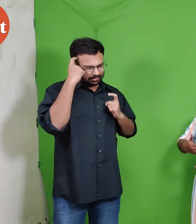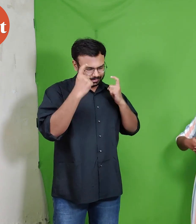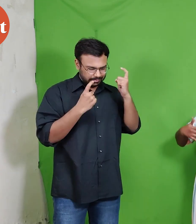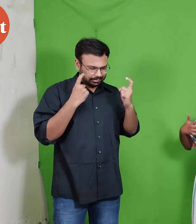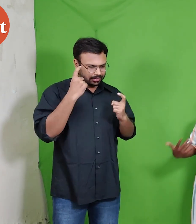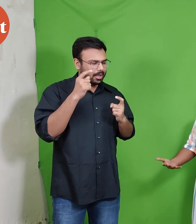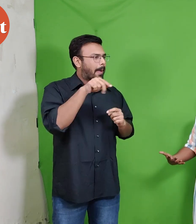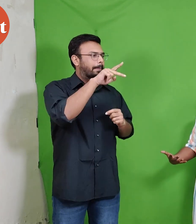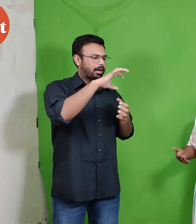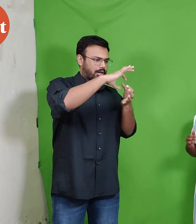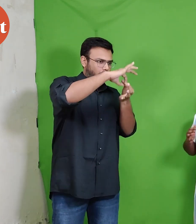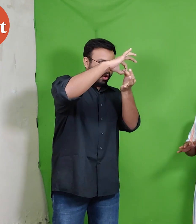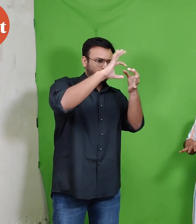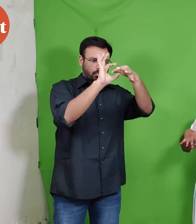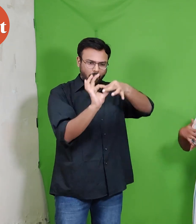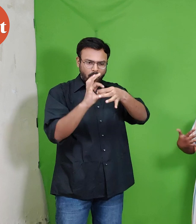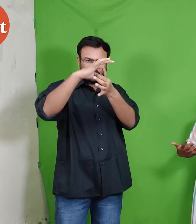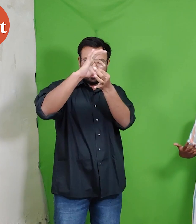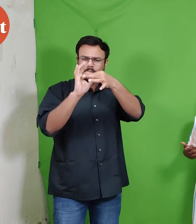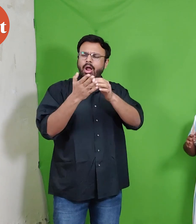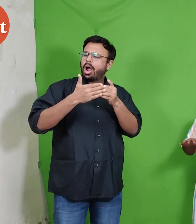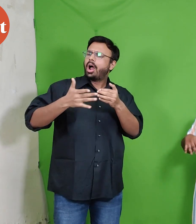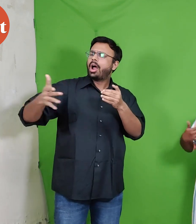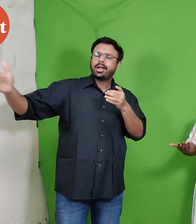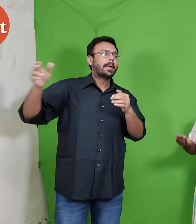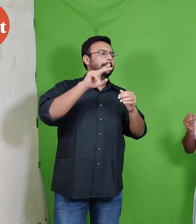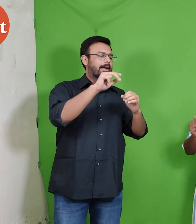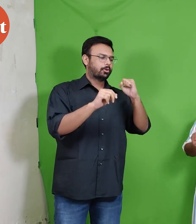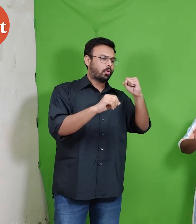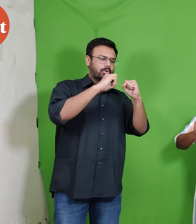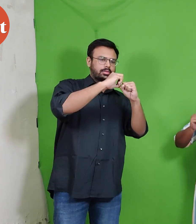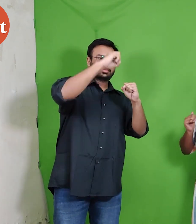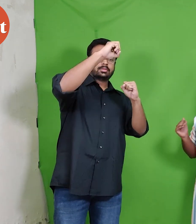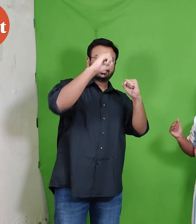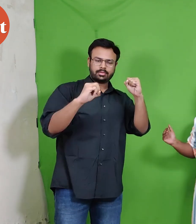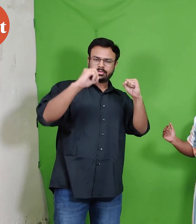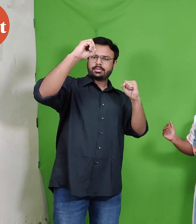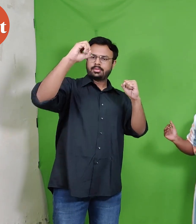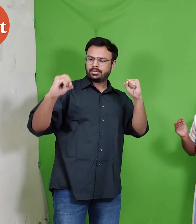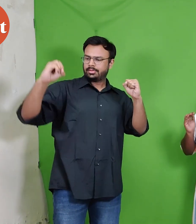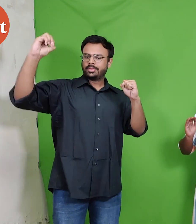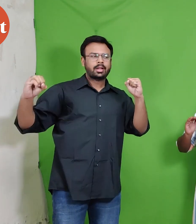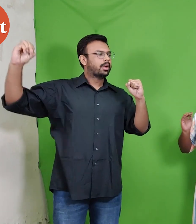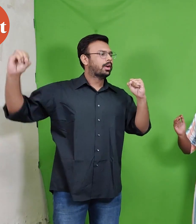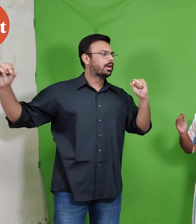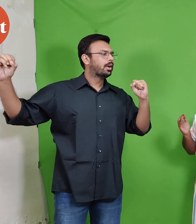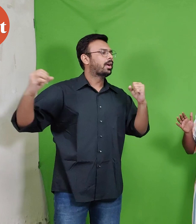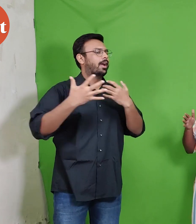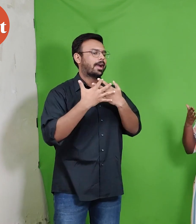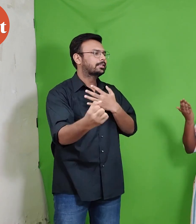about it and realized it would be a long time. So, we created a sign like this. Making these signs takes time